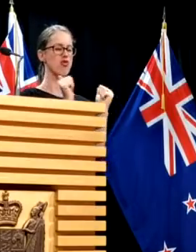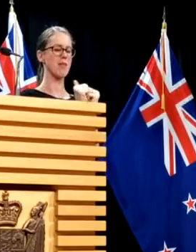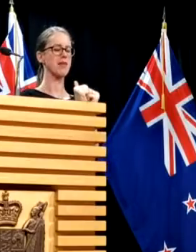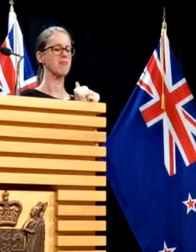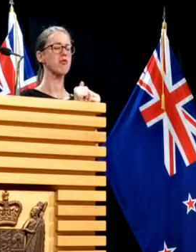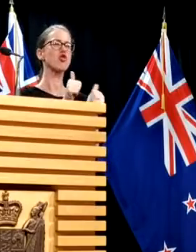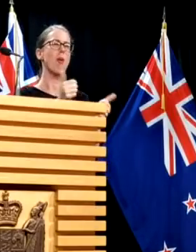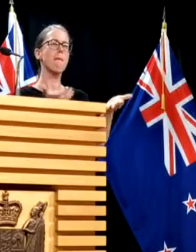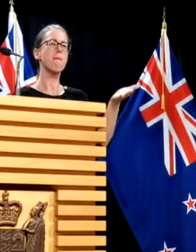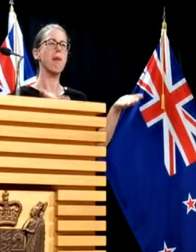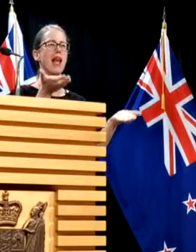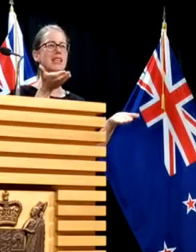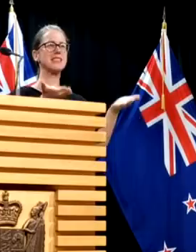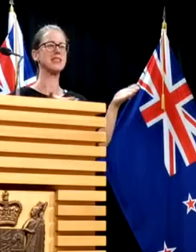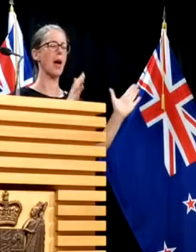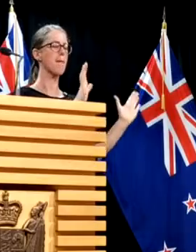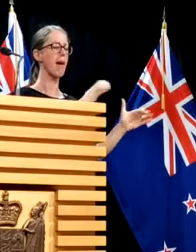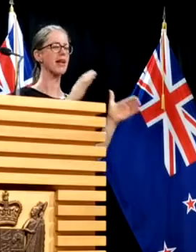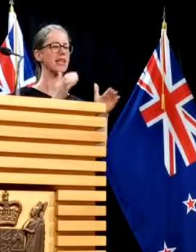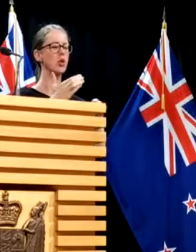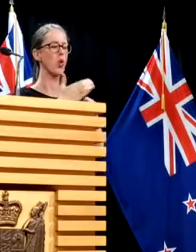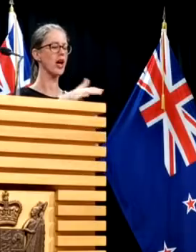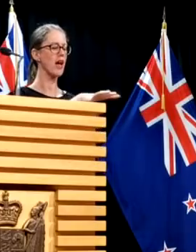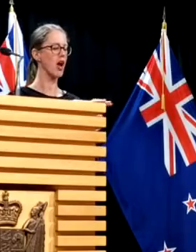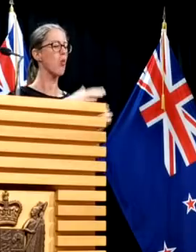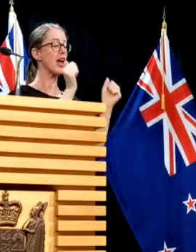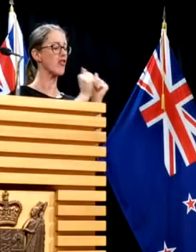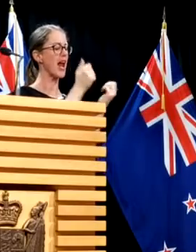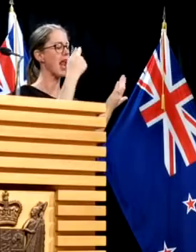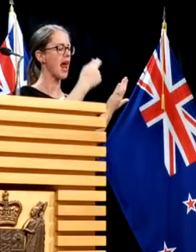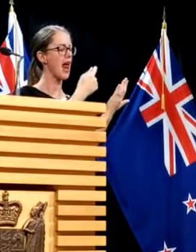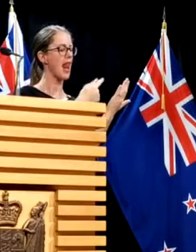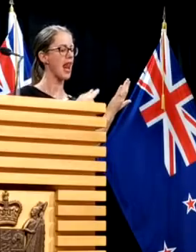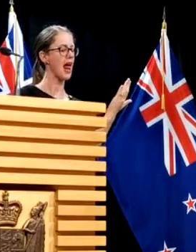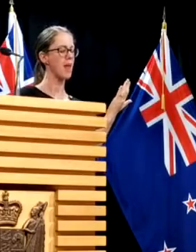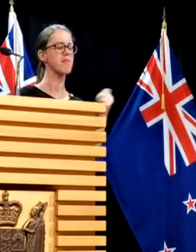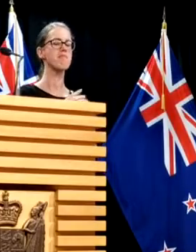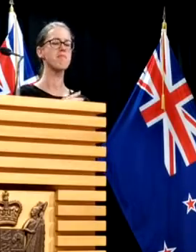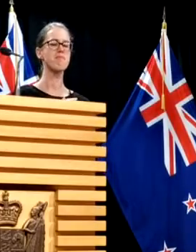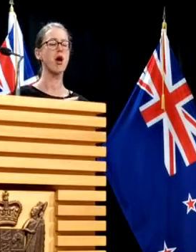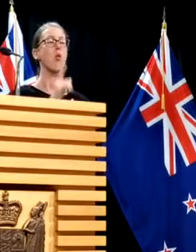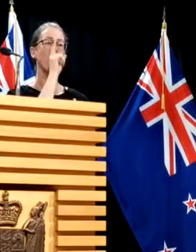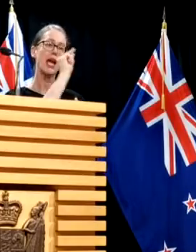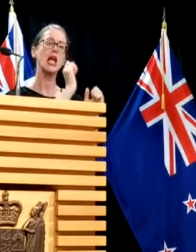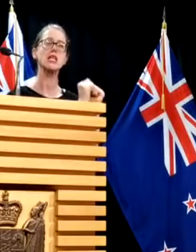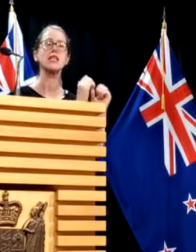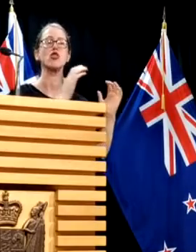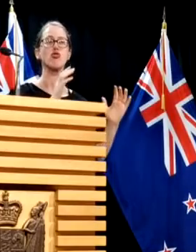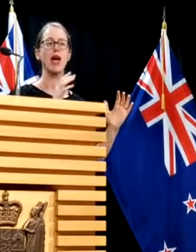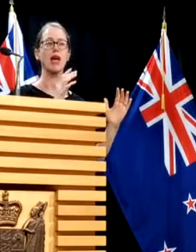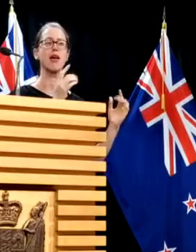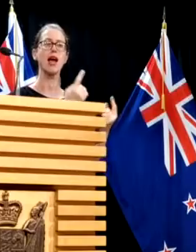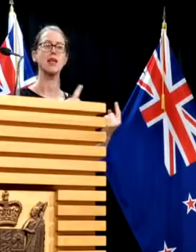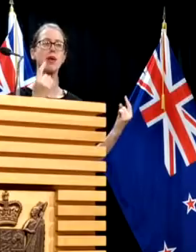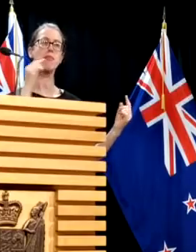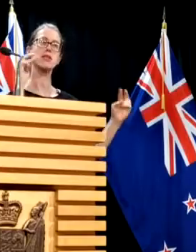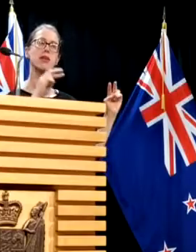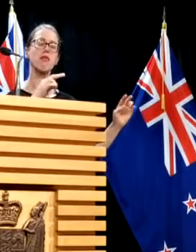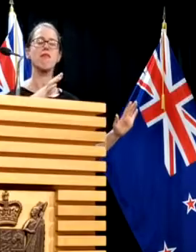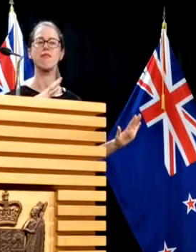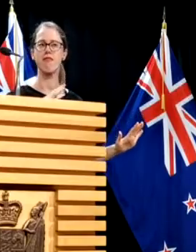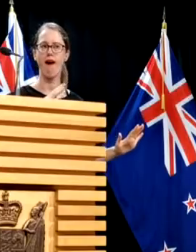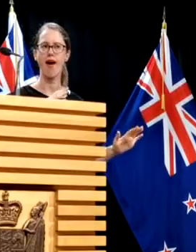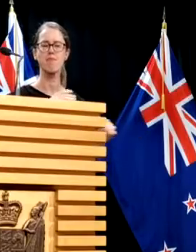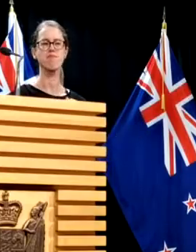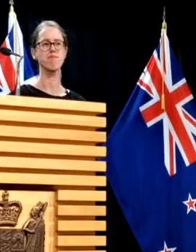the right balance of the parties working on issues where there is agreement, allowing space for disagreement and independence,